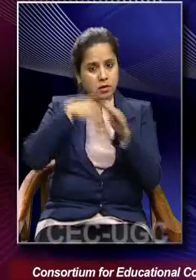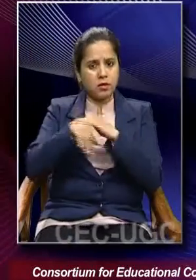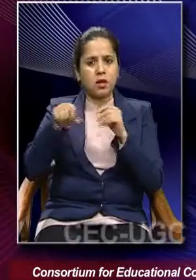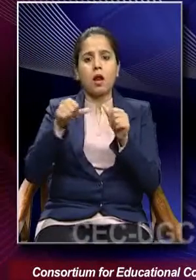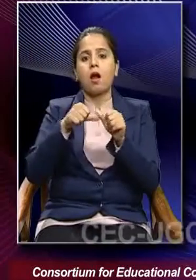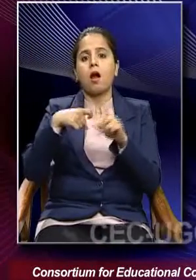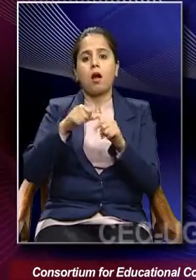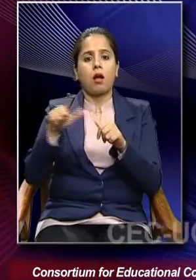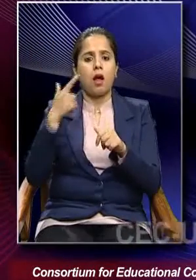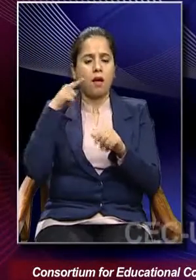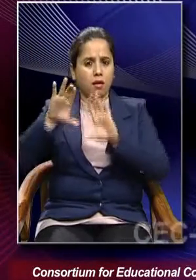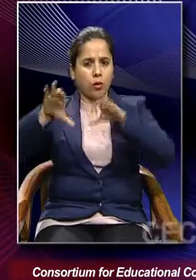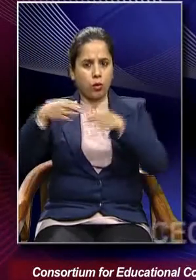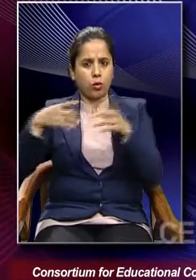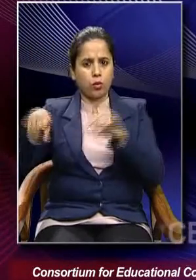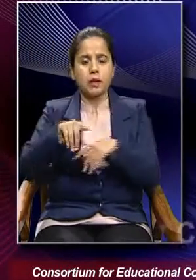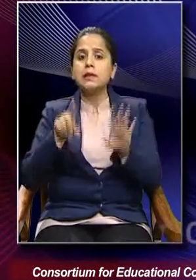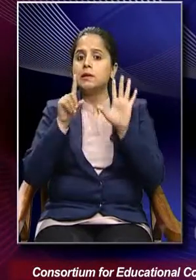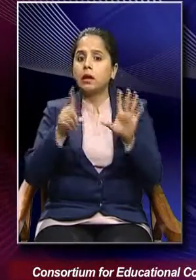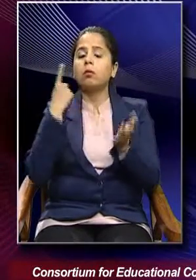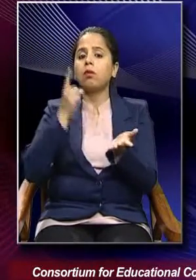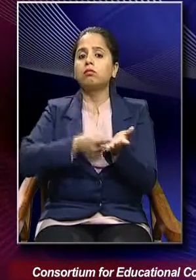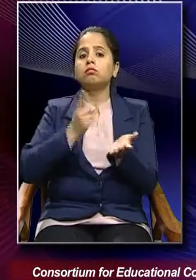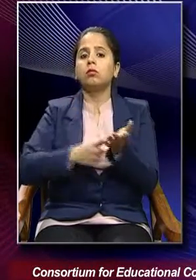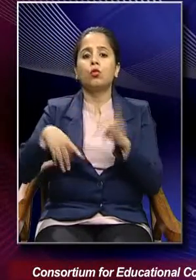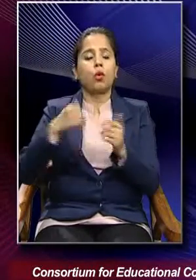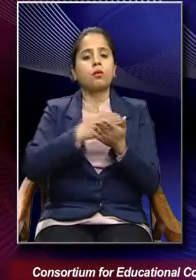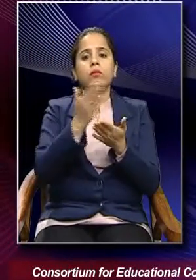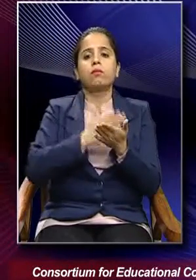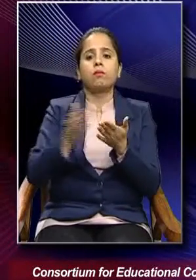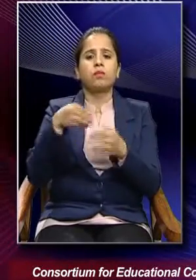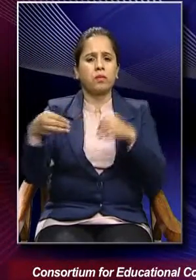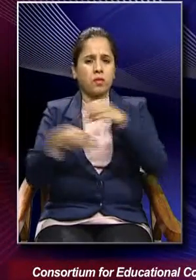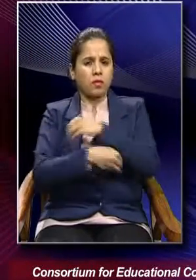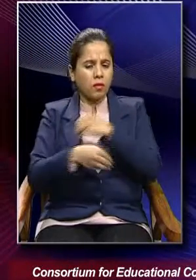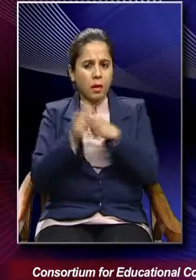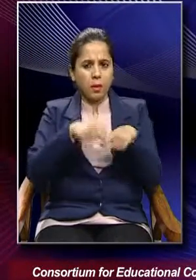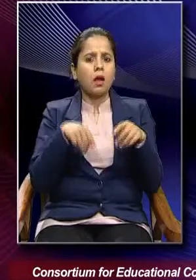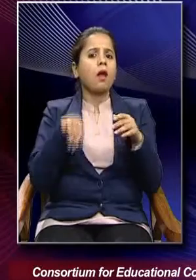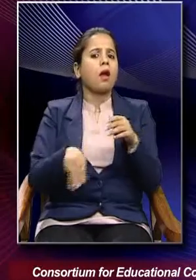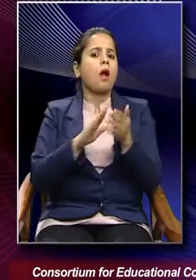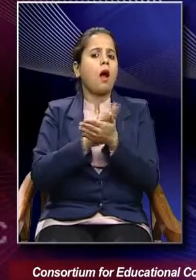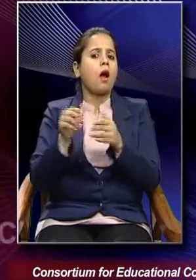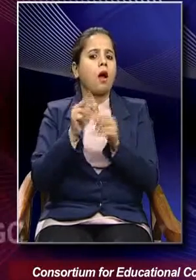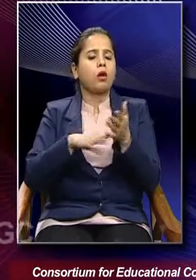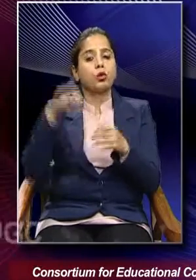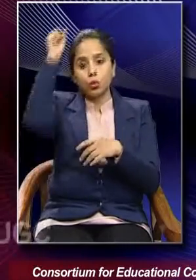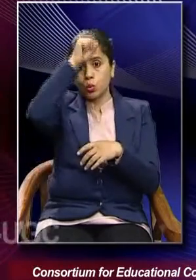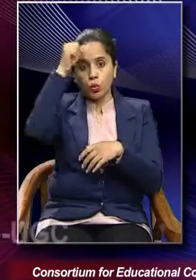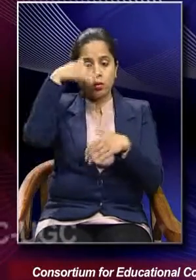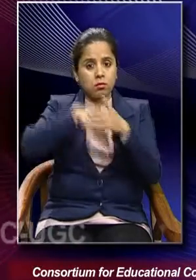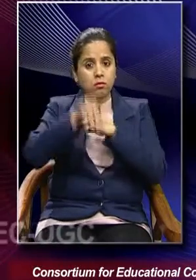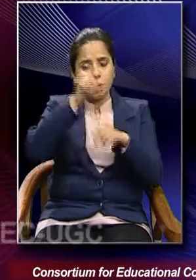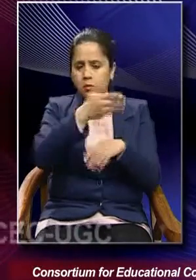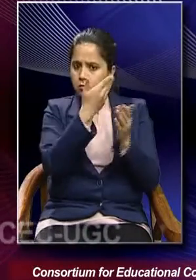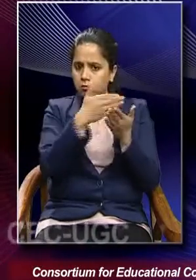Akali agitation of the Sikhs demanded to remove the corrupt Mahants from Gurudwaras. So